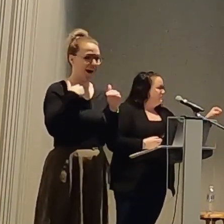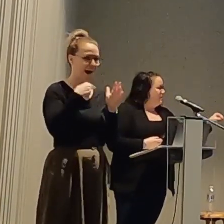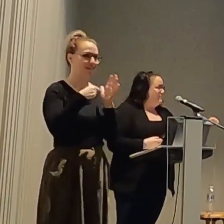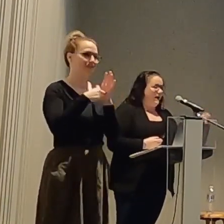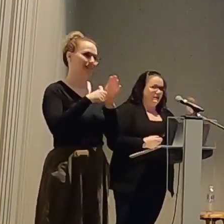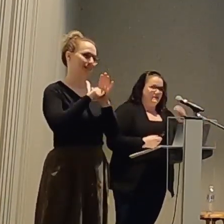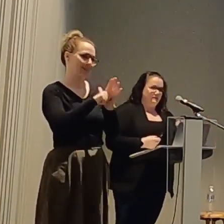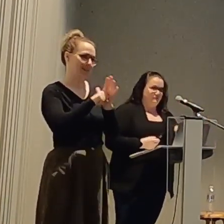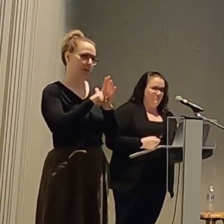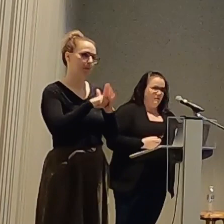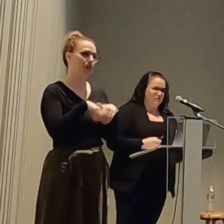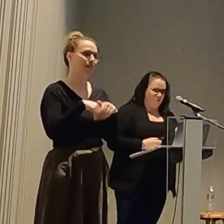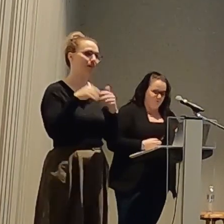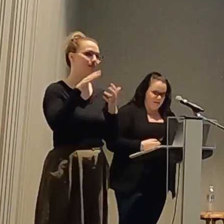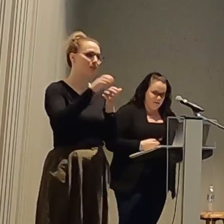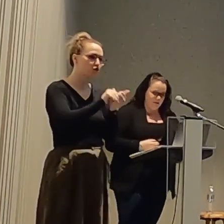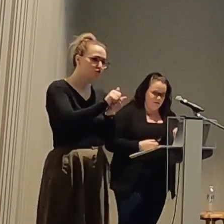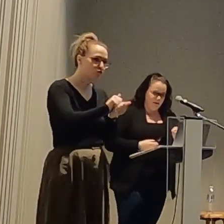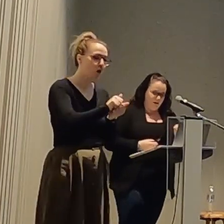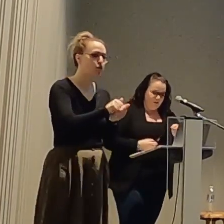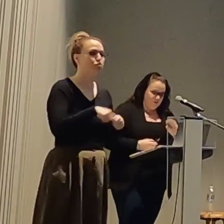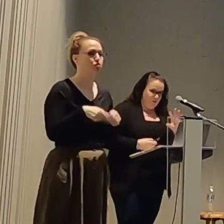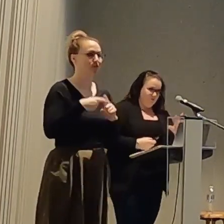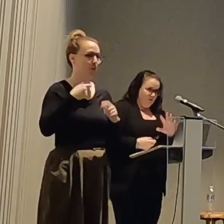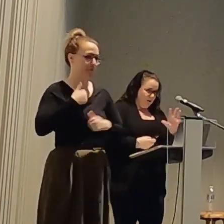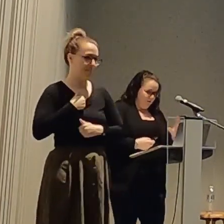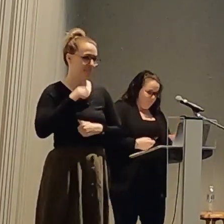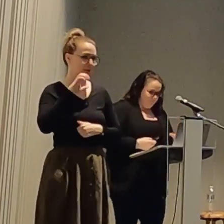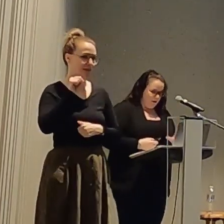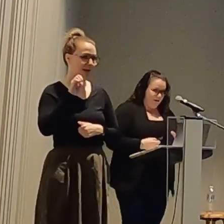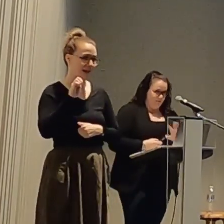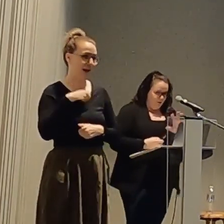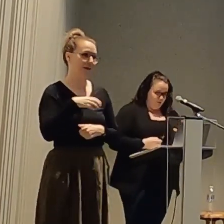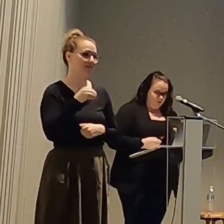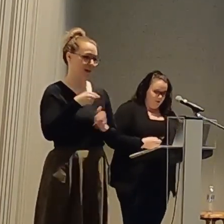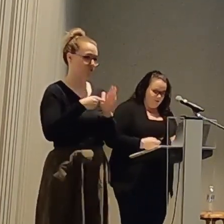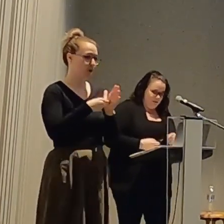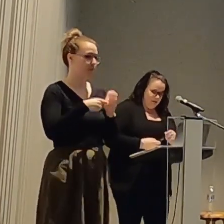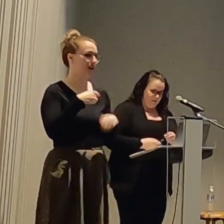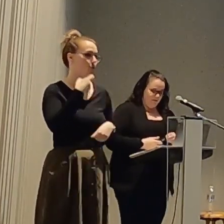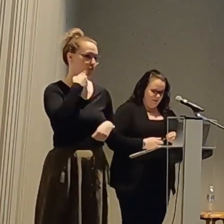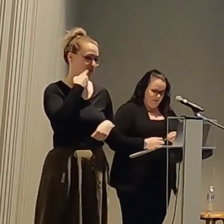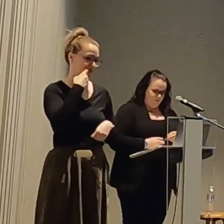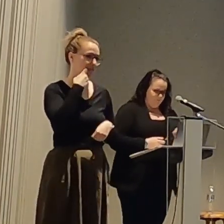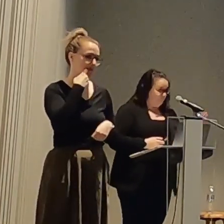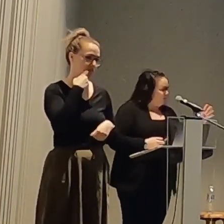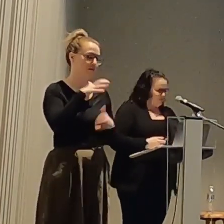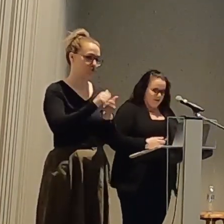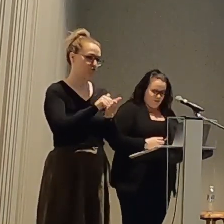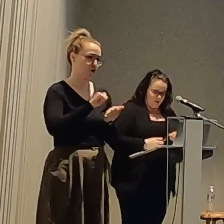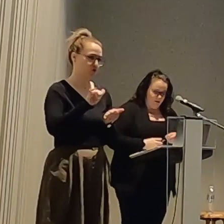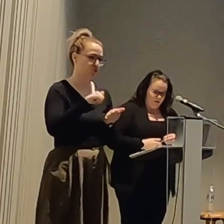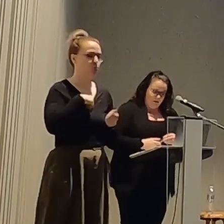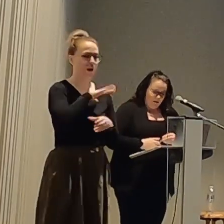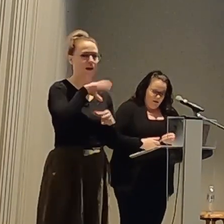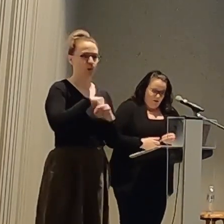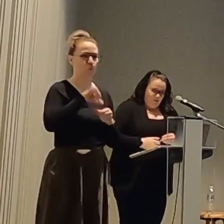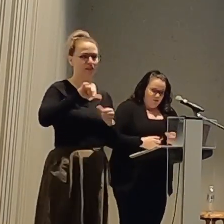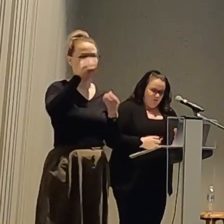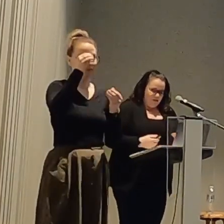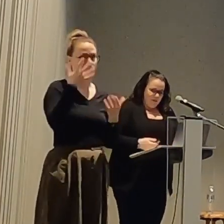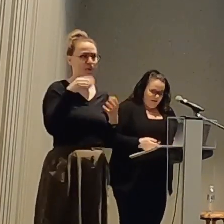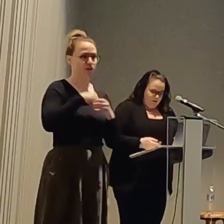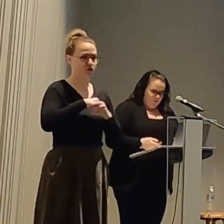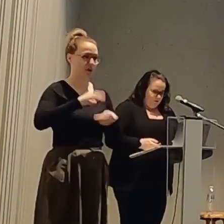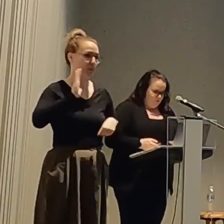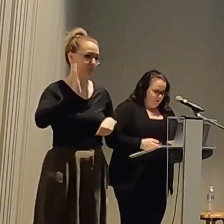the past and from much more recent. So I included those in the presentation.